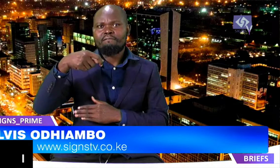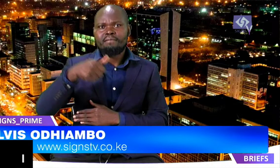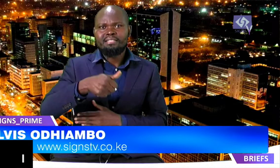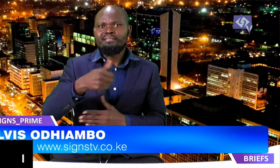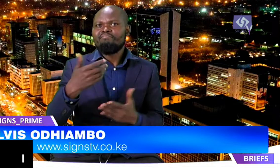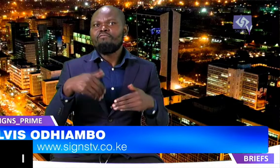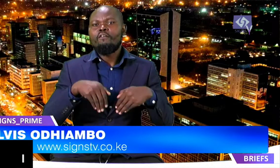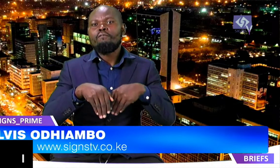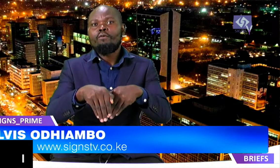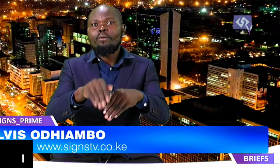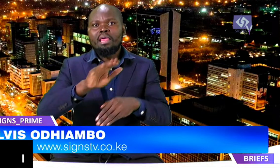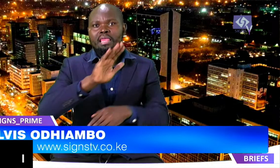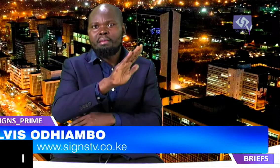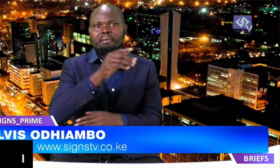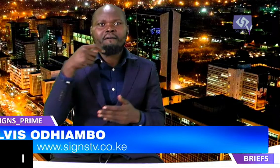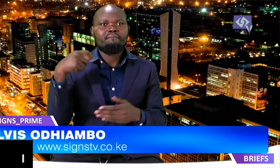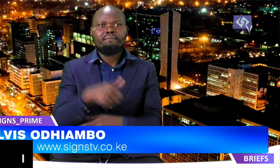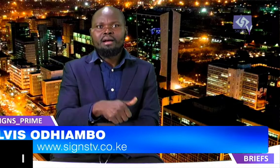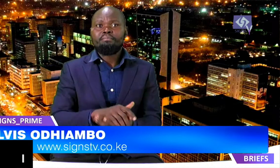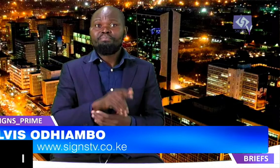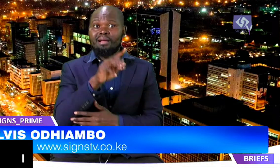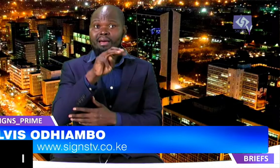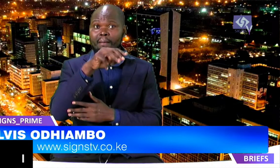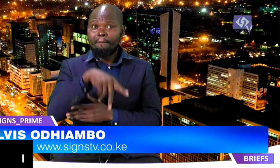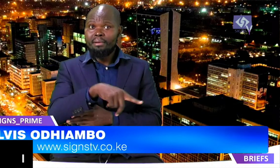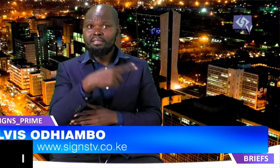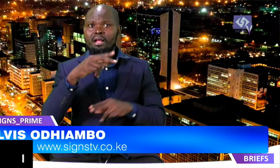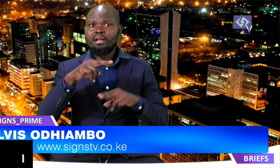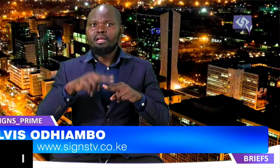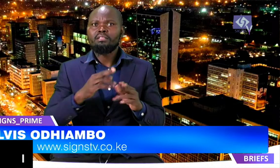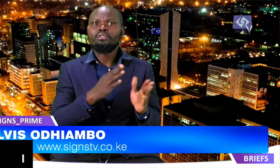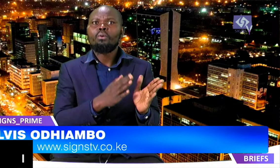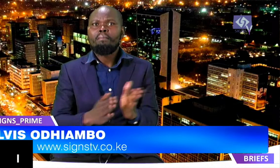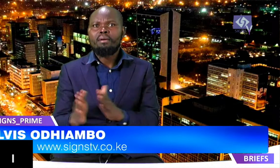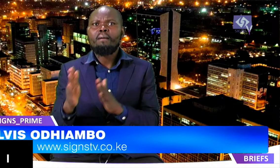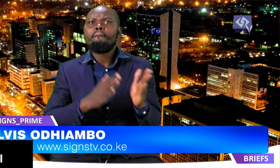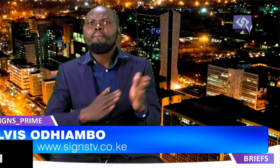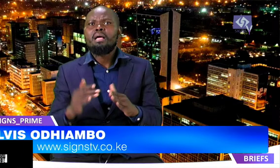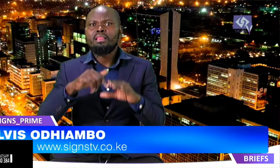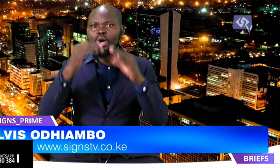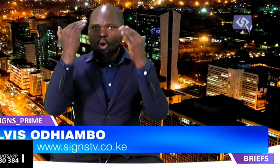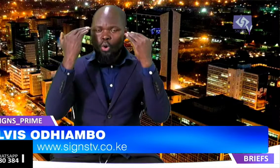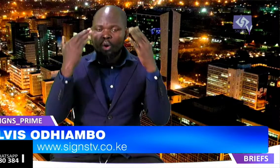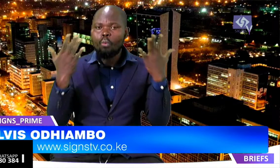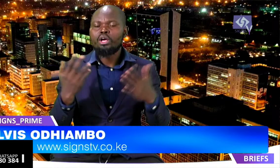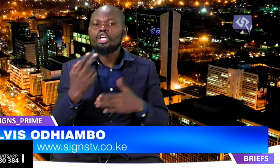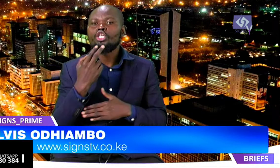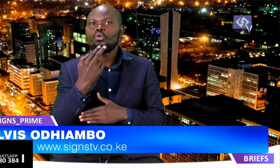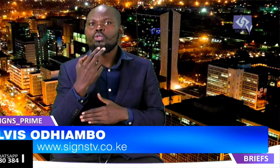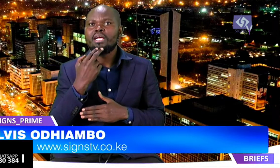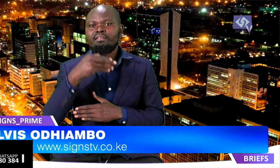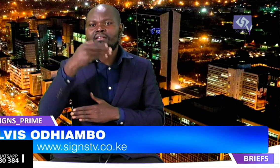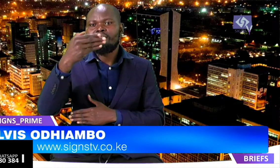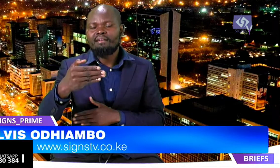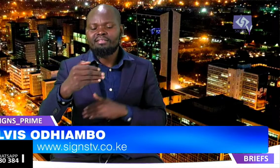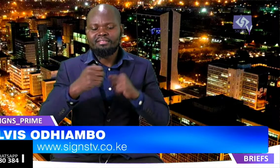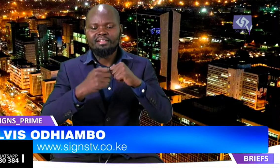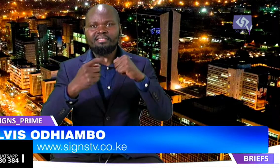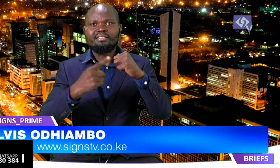shillings following his apprehension. The MP is set to be arraigned in court on Tuesday, January